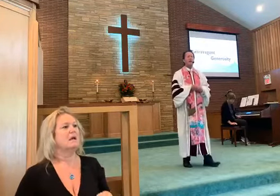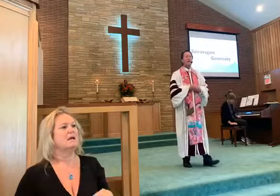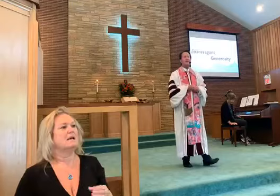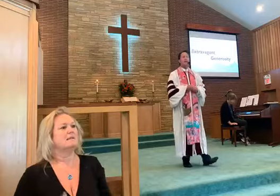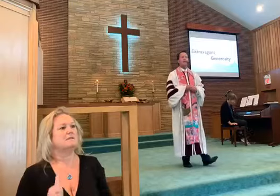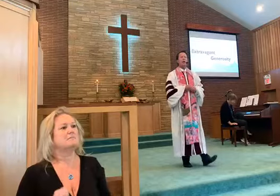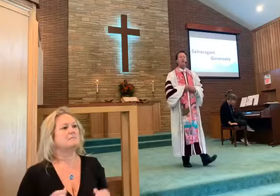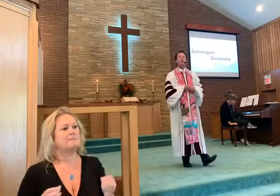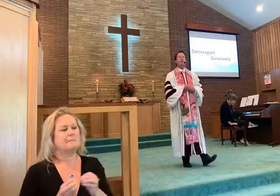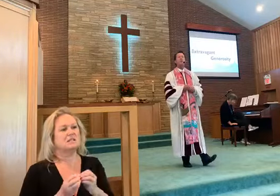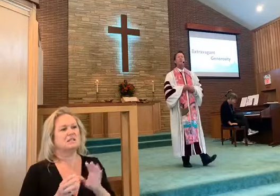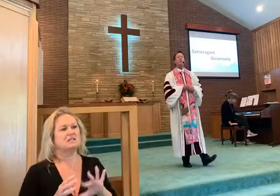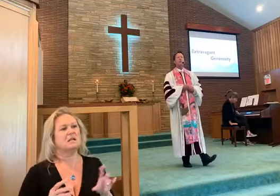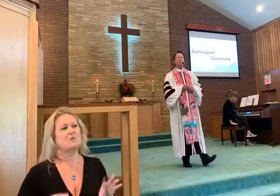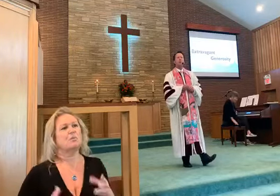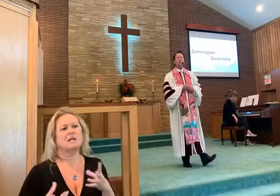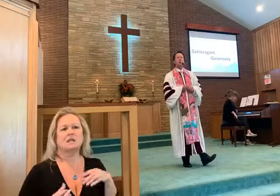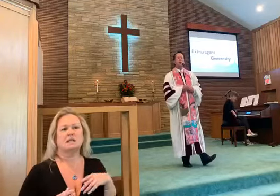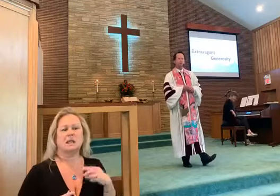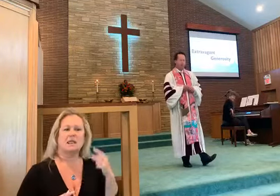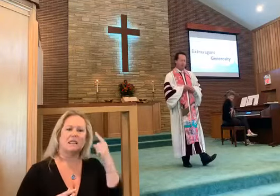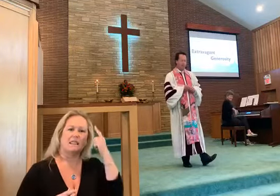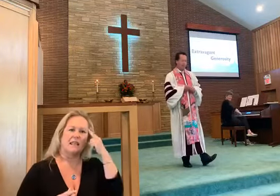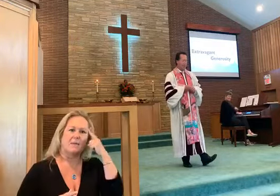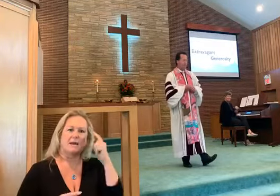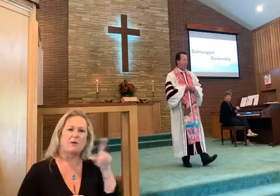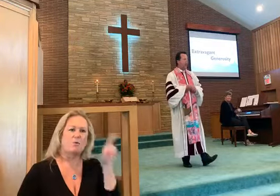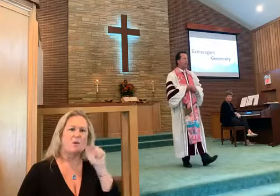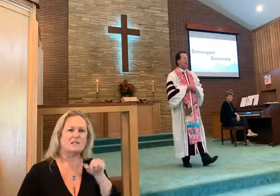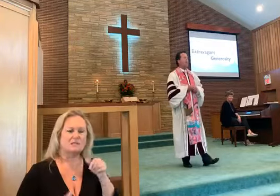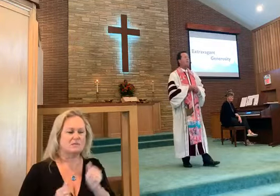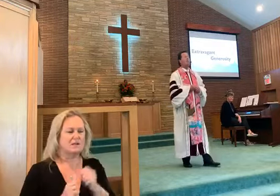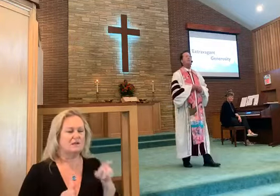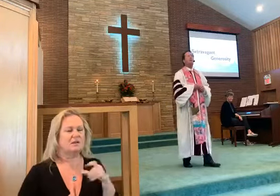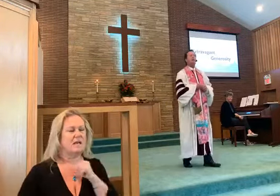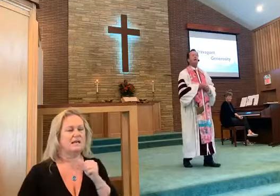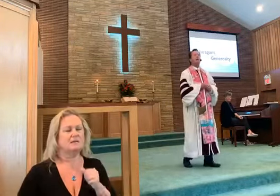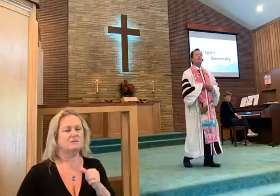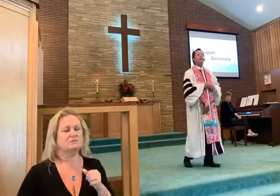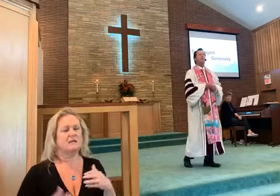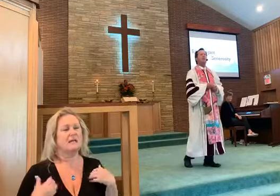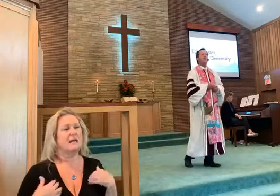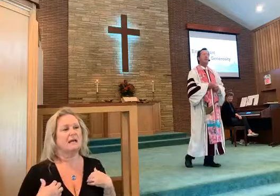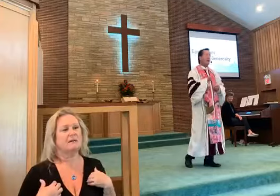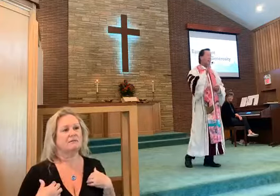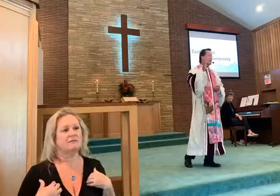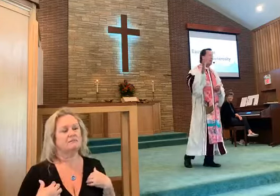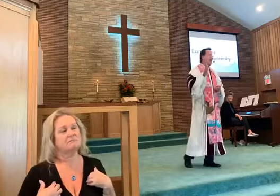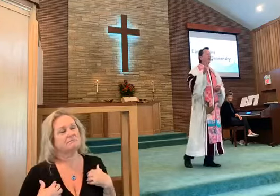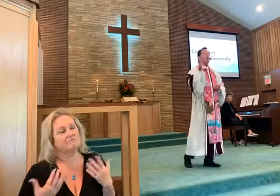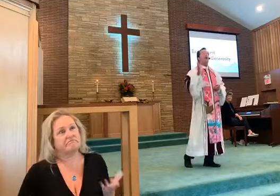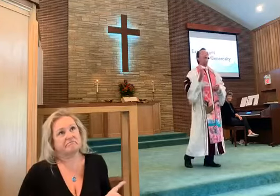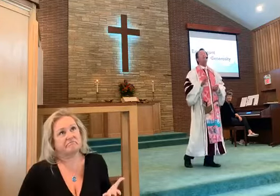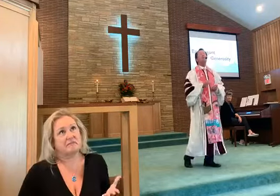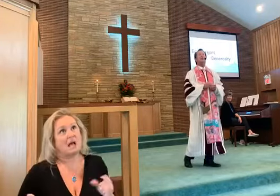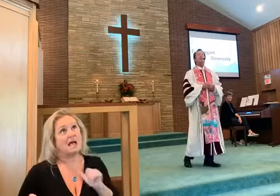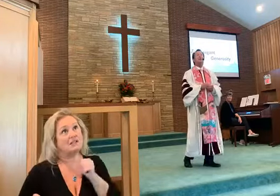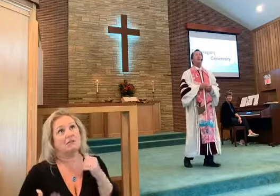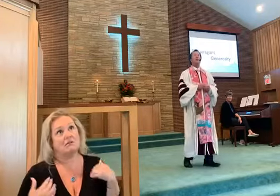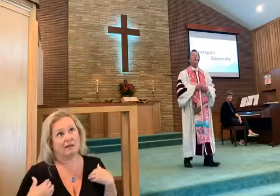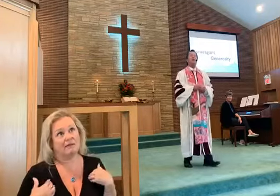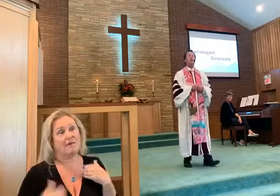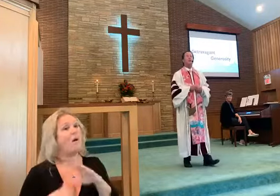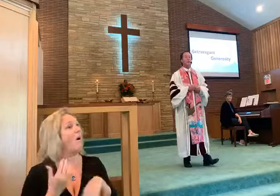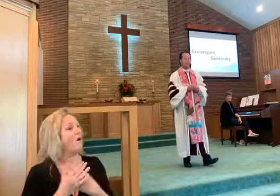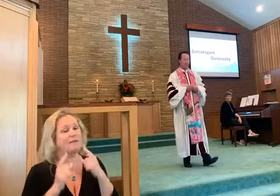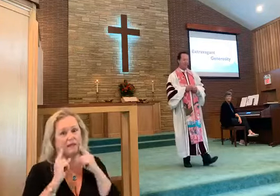to ponder some questions with you that I don't necessarily have, well, I don't have all